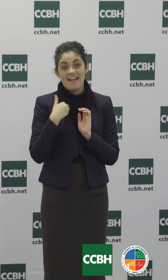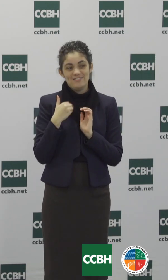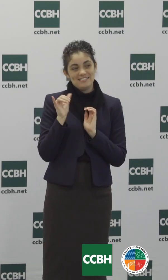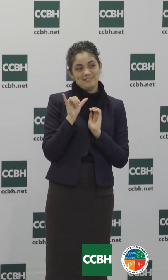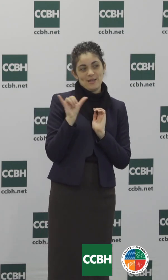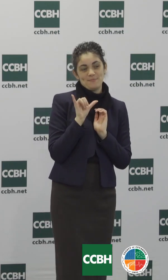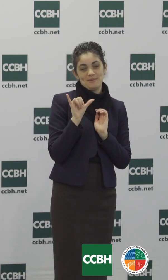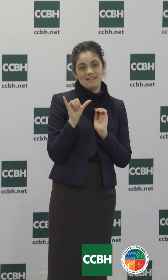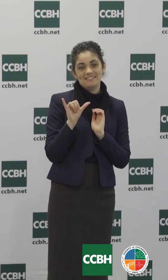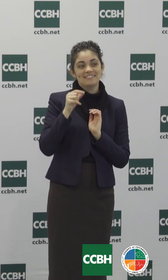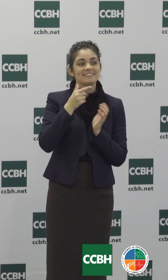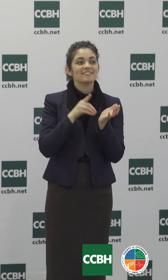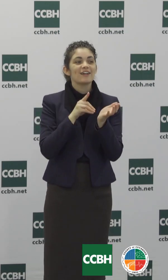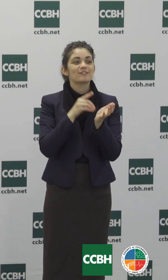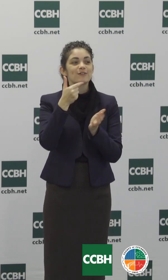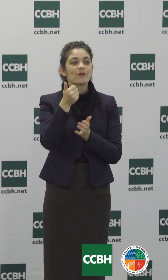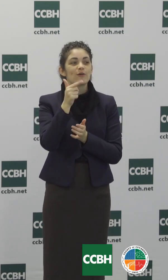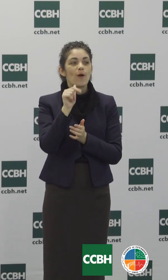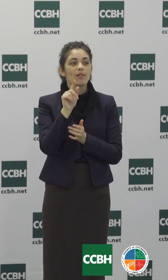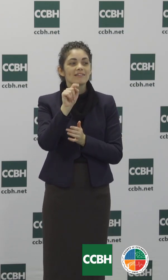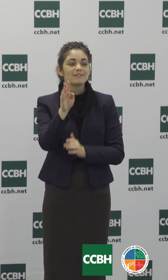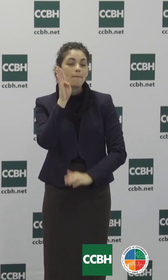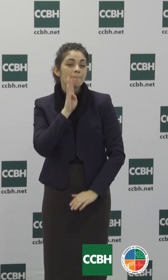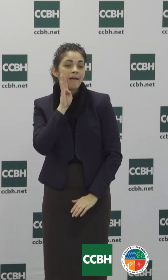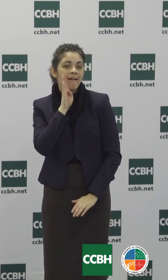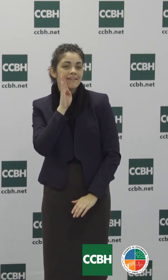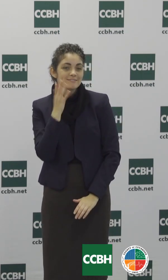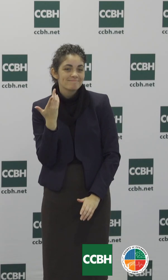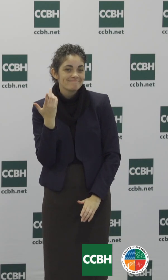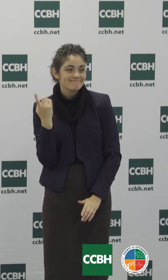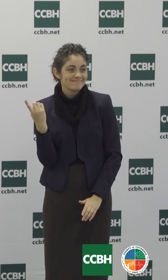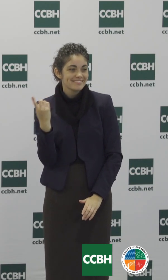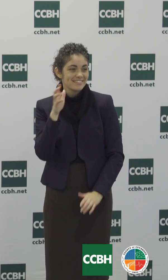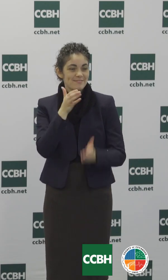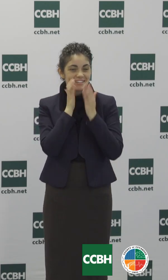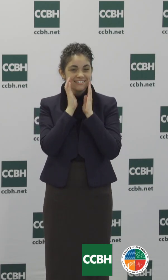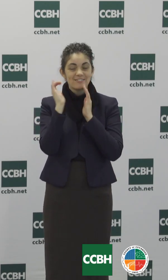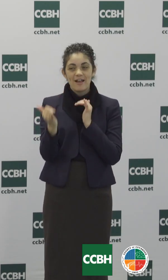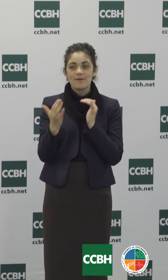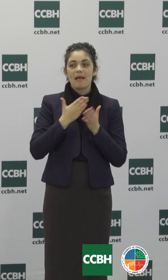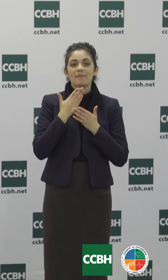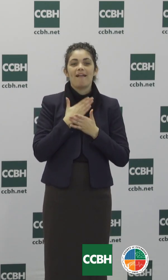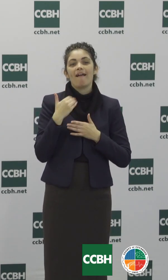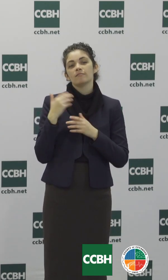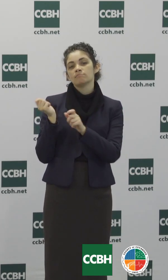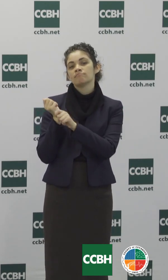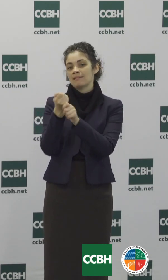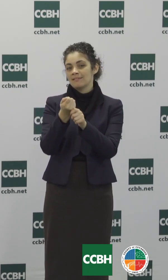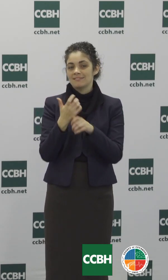to Dr. Gullett's Brown's mask. And so I'm happy to have this.